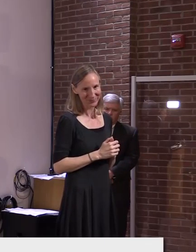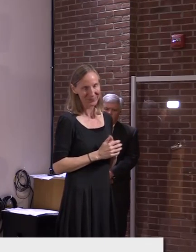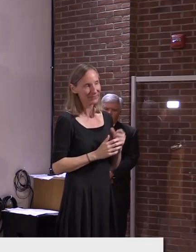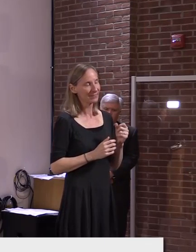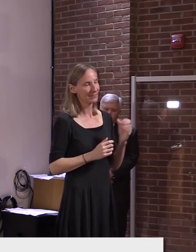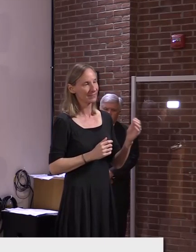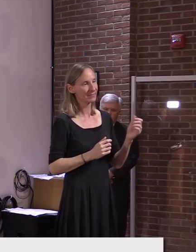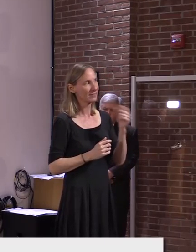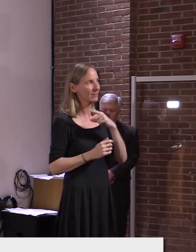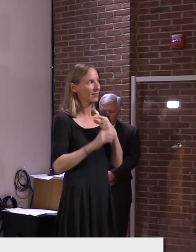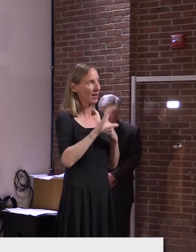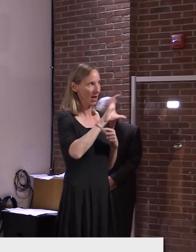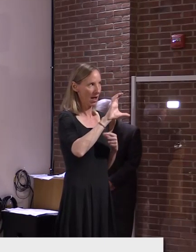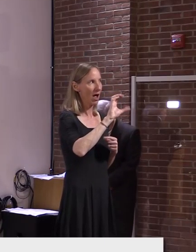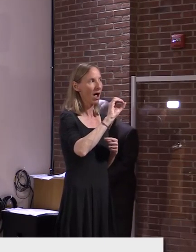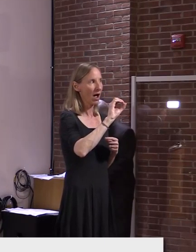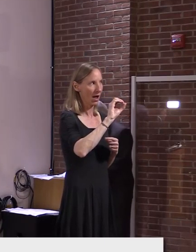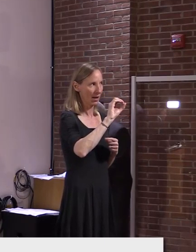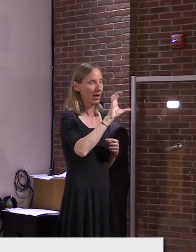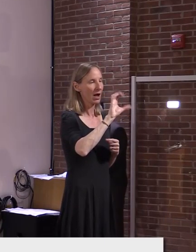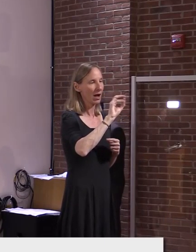Tom Davis, Compass Vermont.